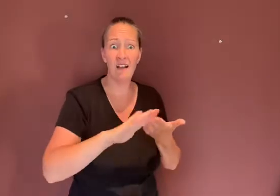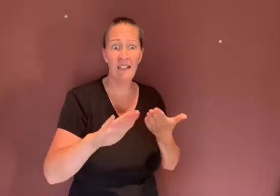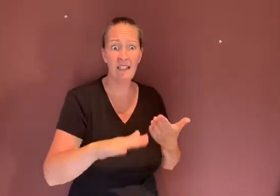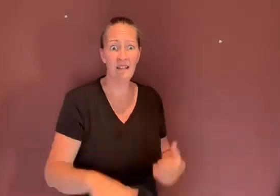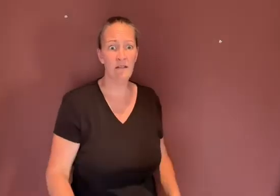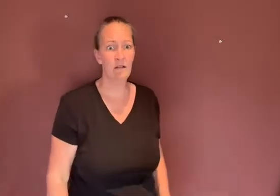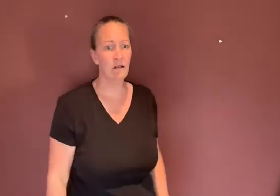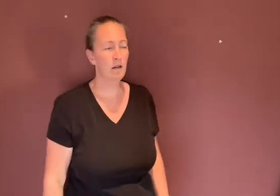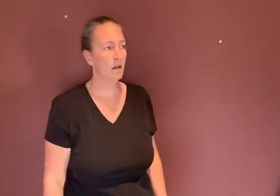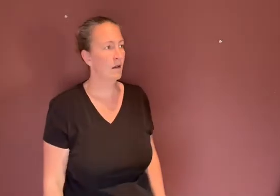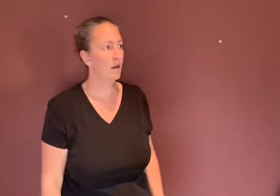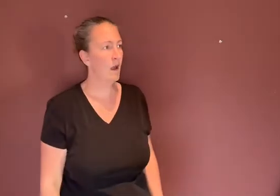clean."